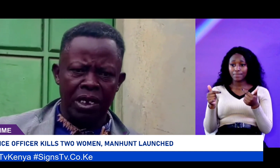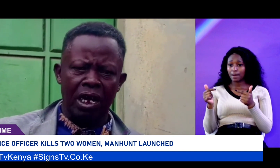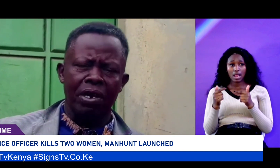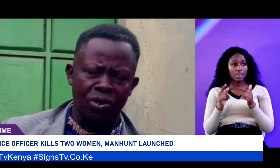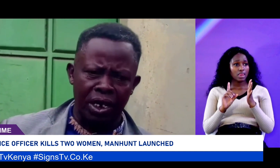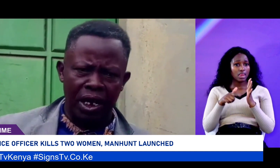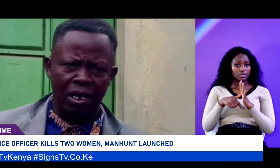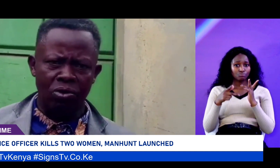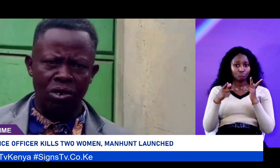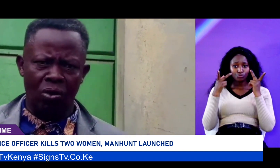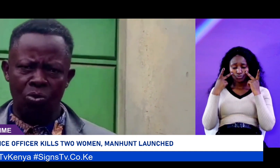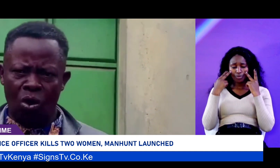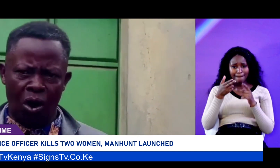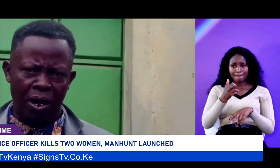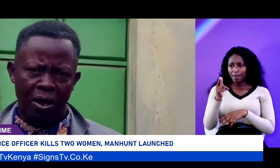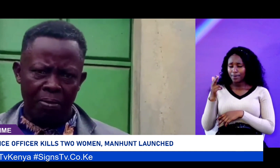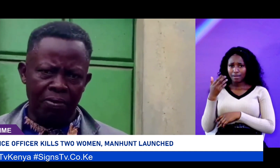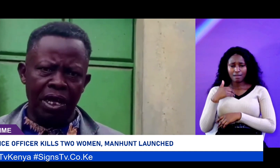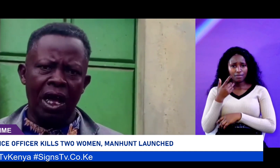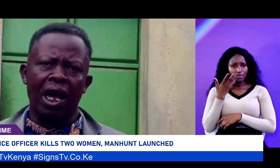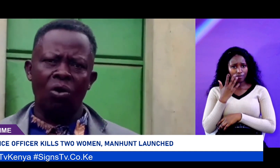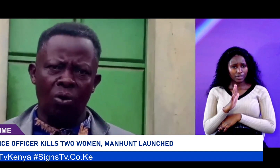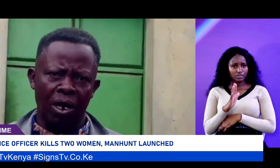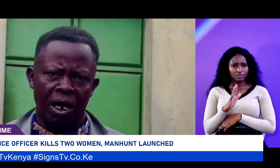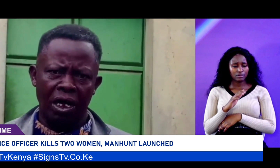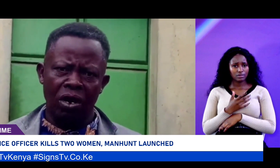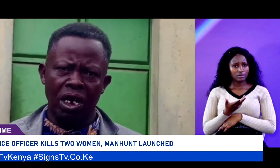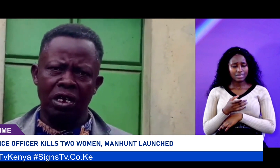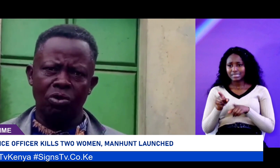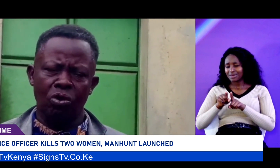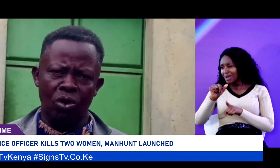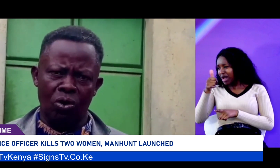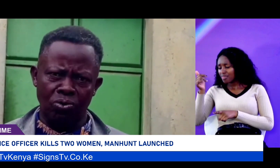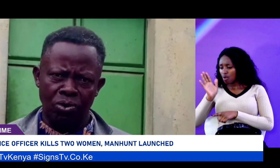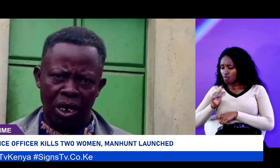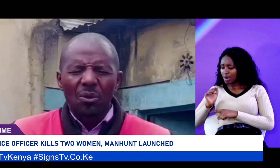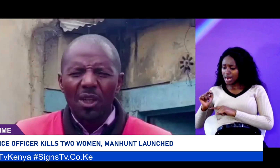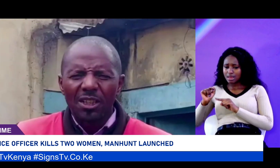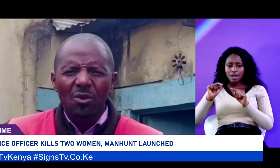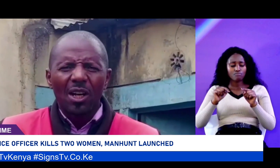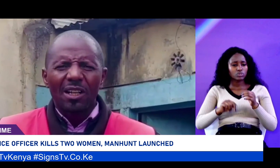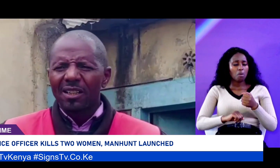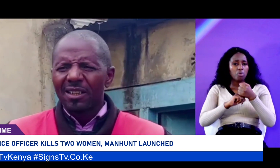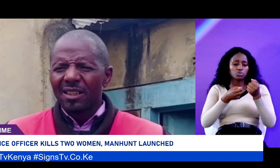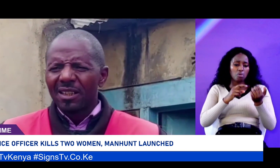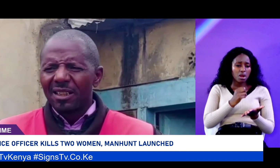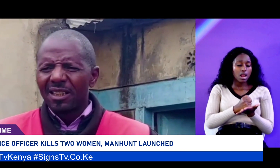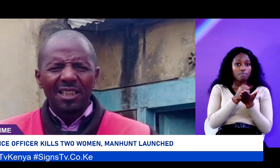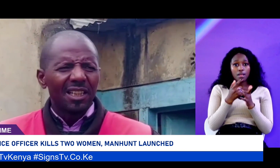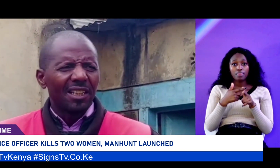mwenzake mwanamke kuja kumwokoa. Vile vile yeye akakoma. Alikuwa anaacha mpendo mdogo tu. Tunashindwa ni nini